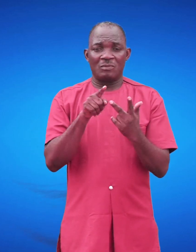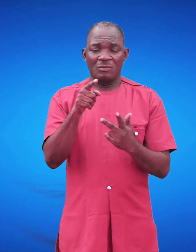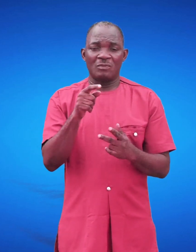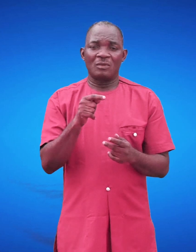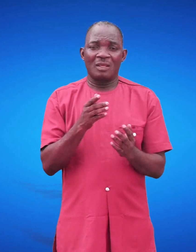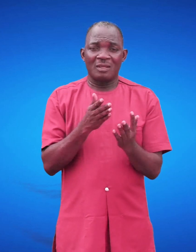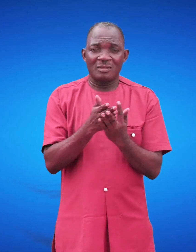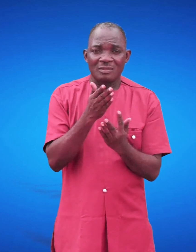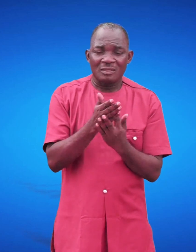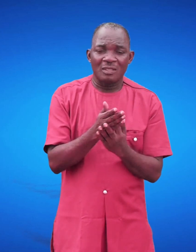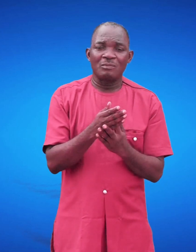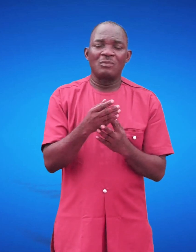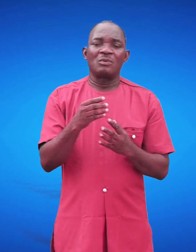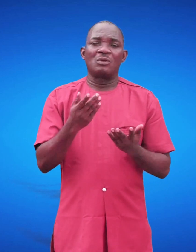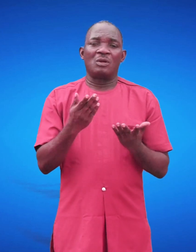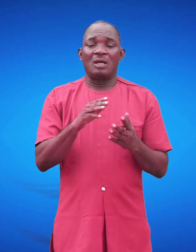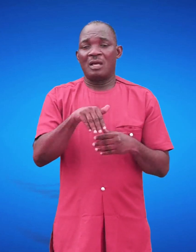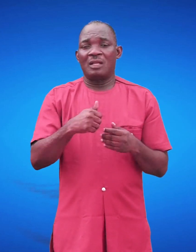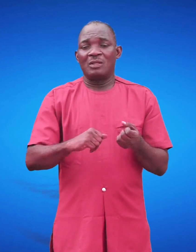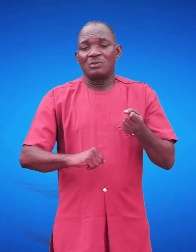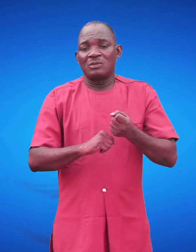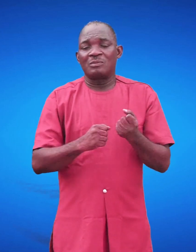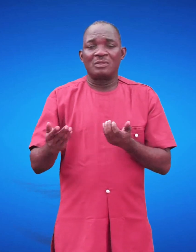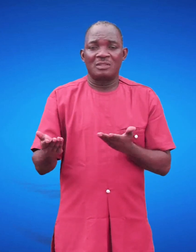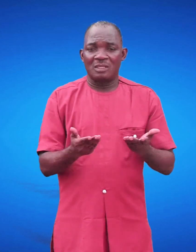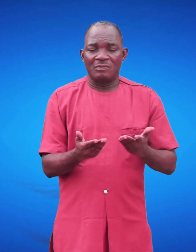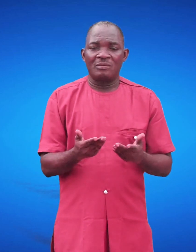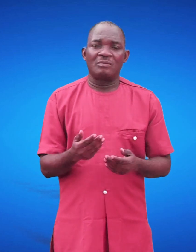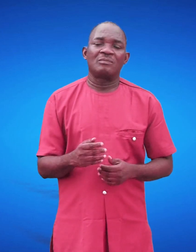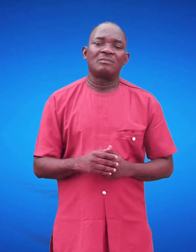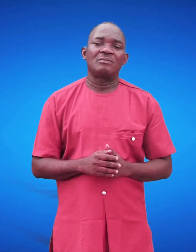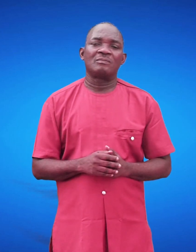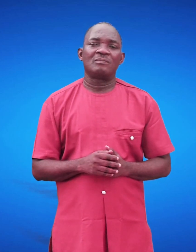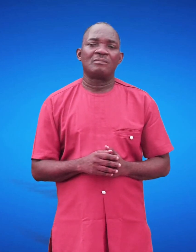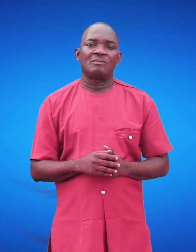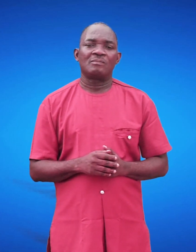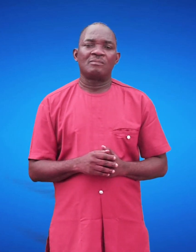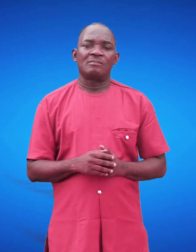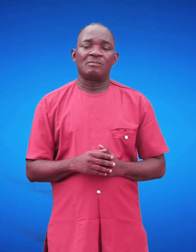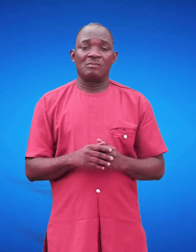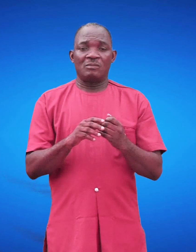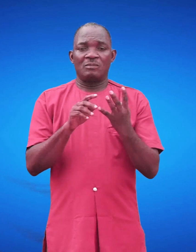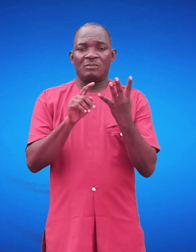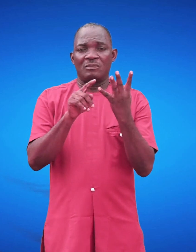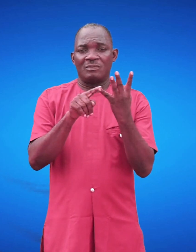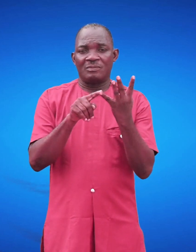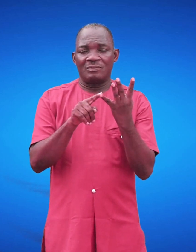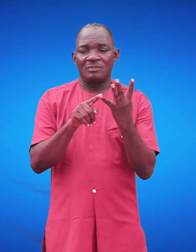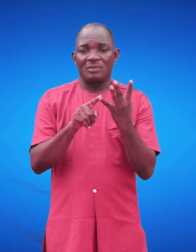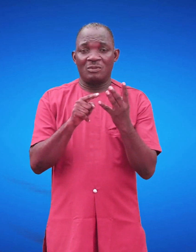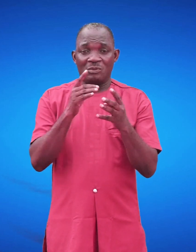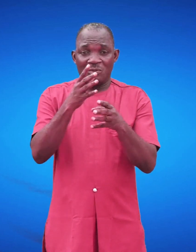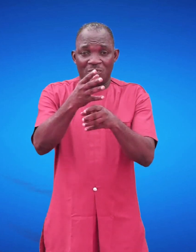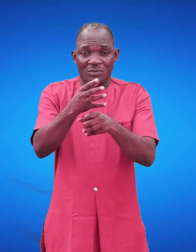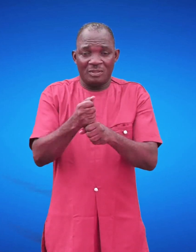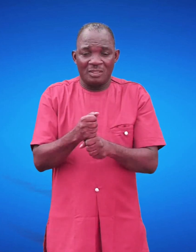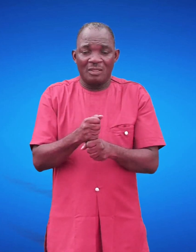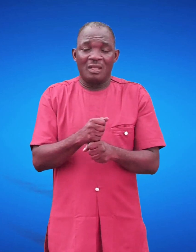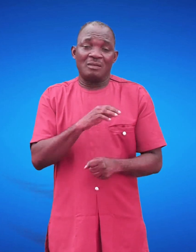Access complementary services available. 4. Receive the grant you